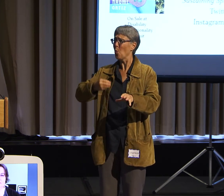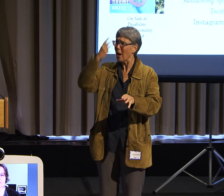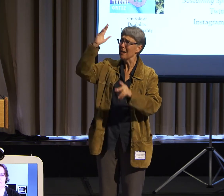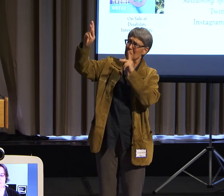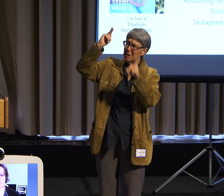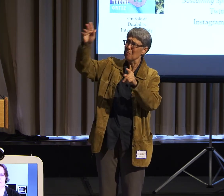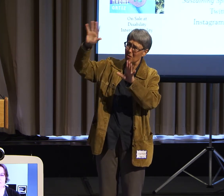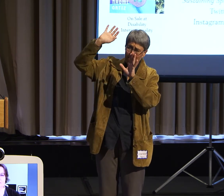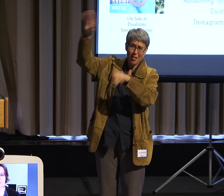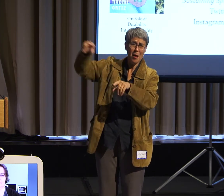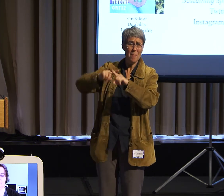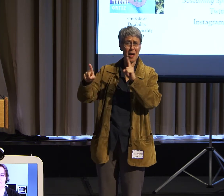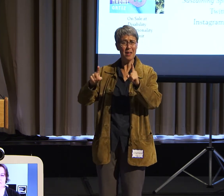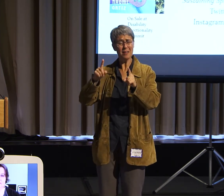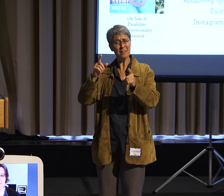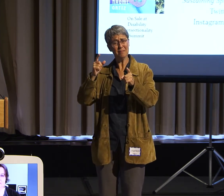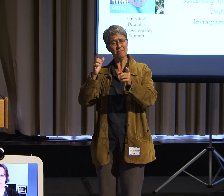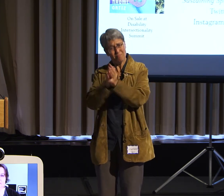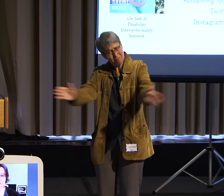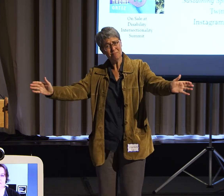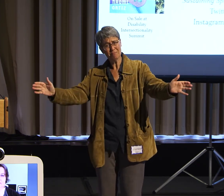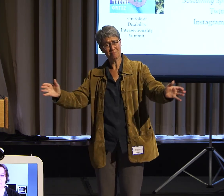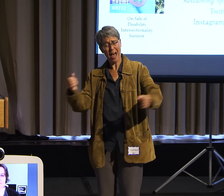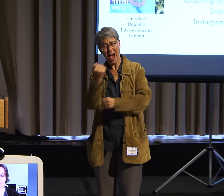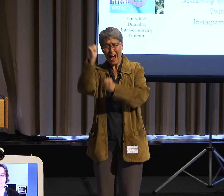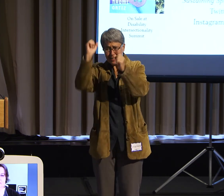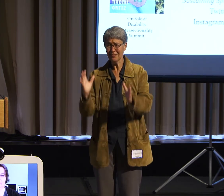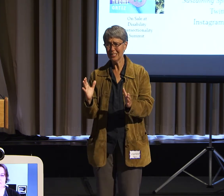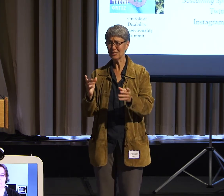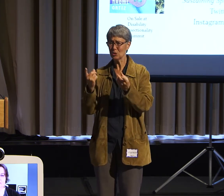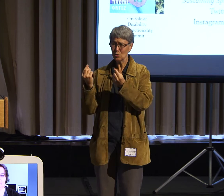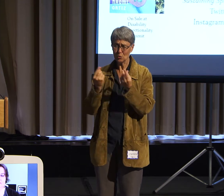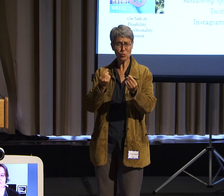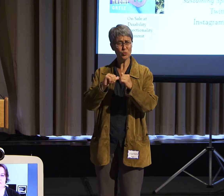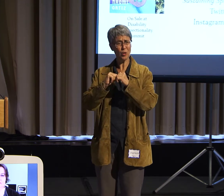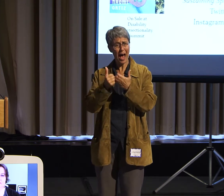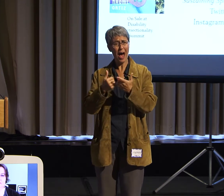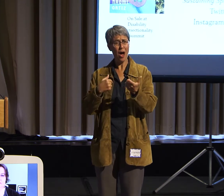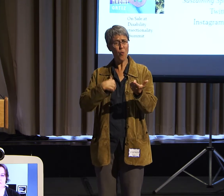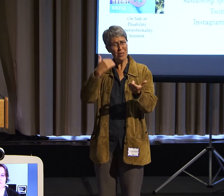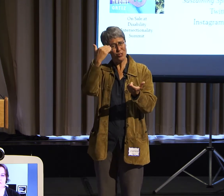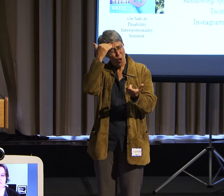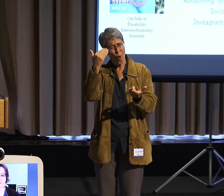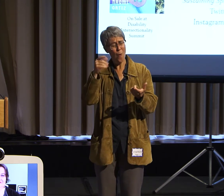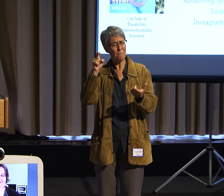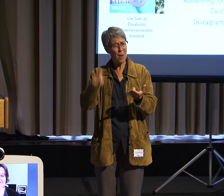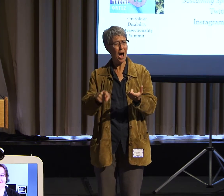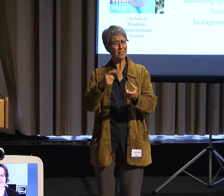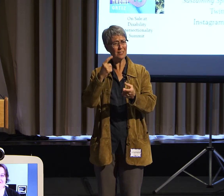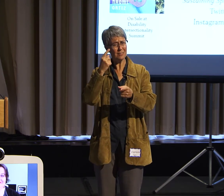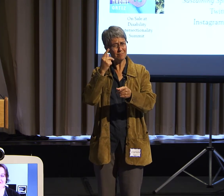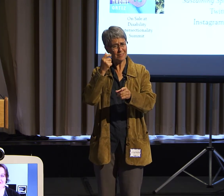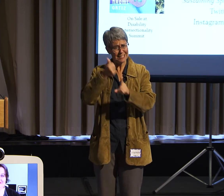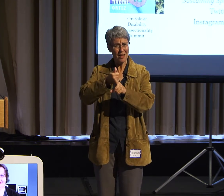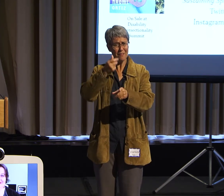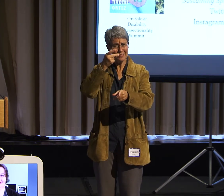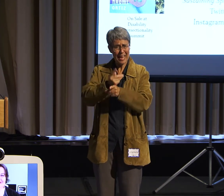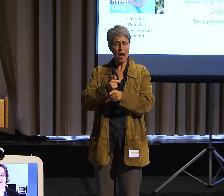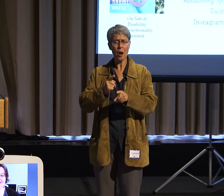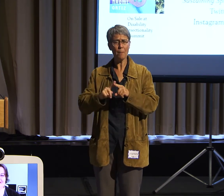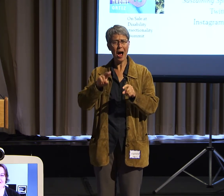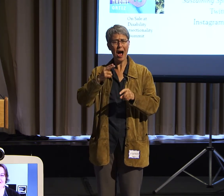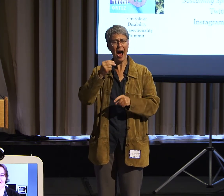on, audio is being weird. We don't apply it to ourselves. We're all hypocrites, and we all know that. I'm calling myself out too, not